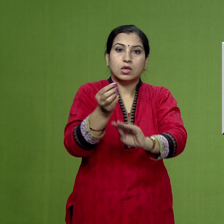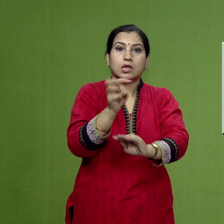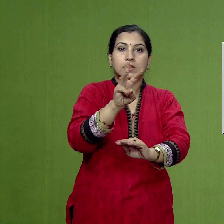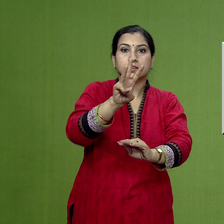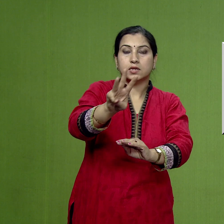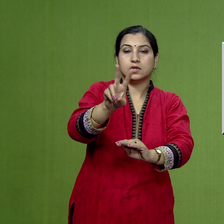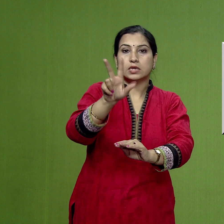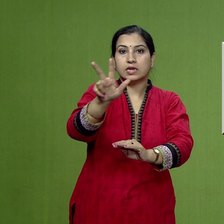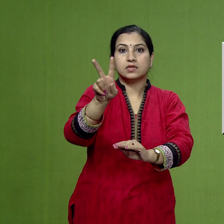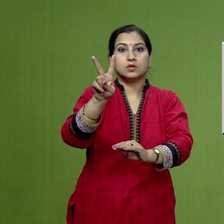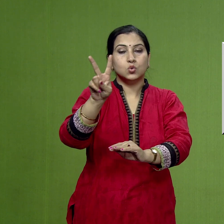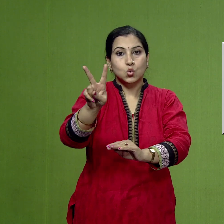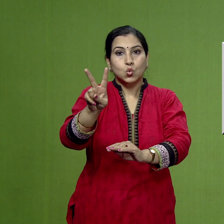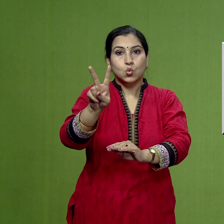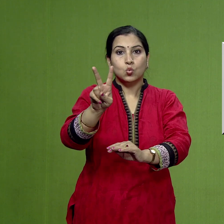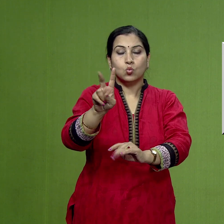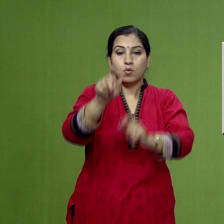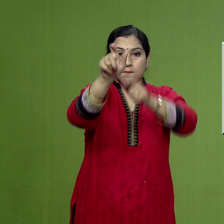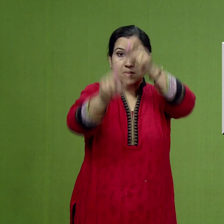382 persons per square kilometer.